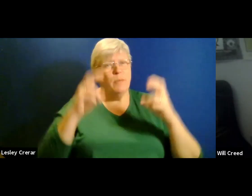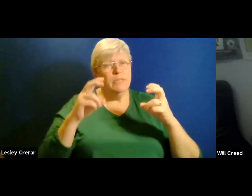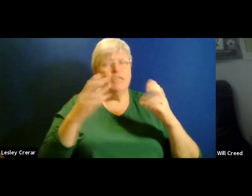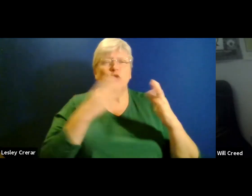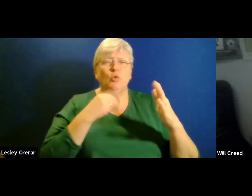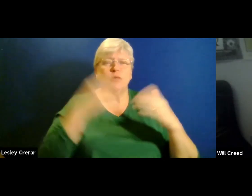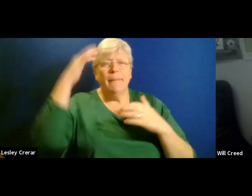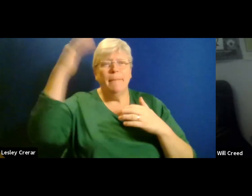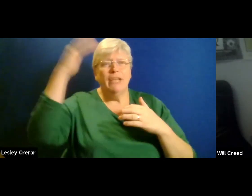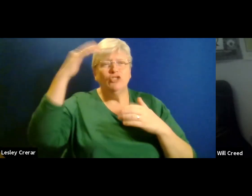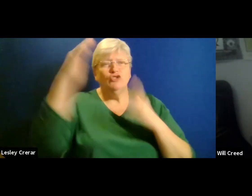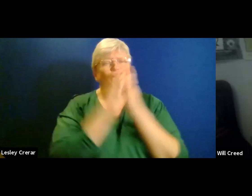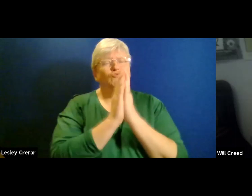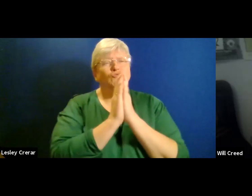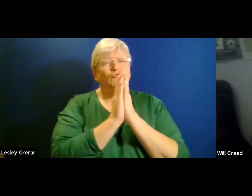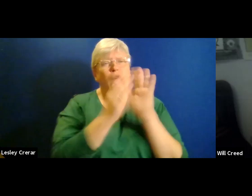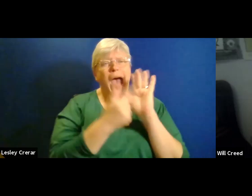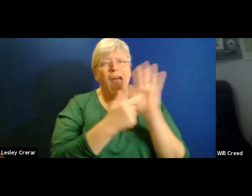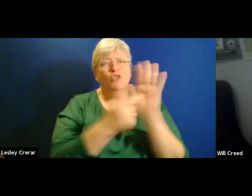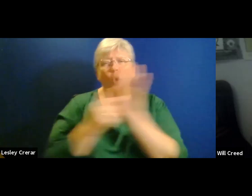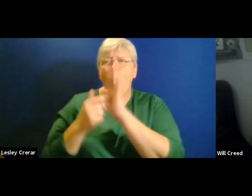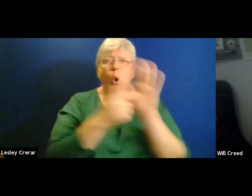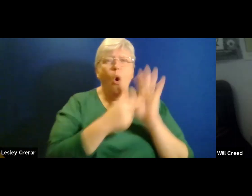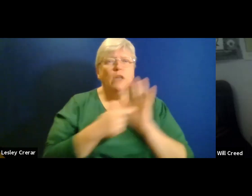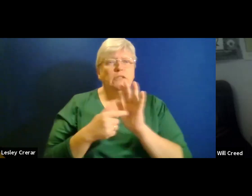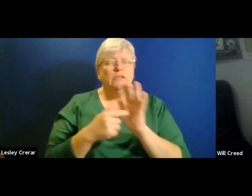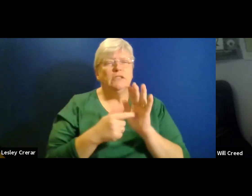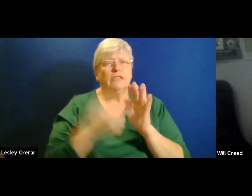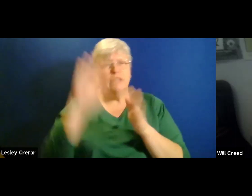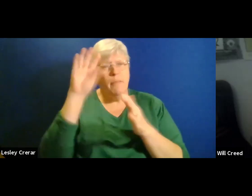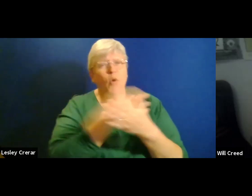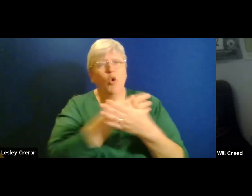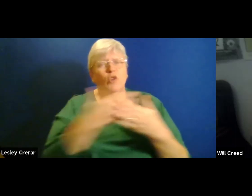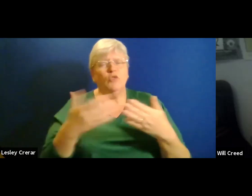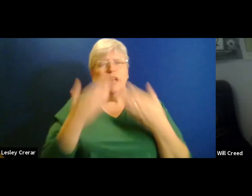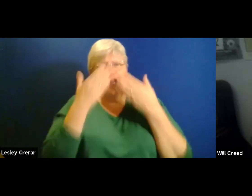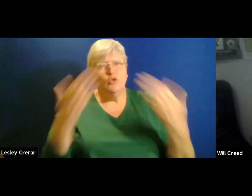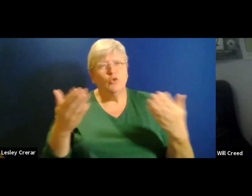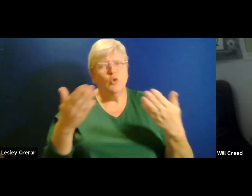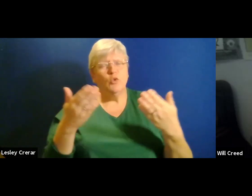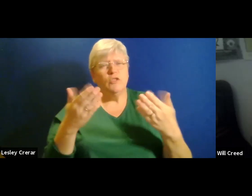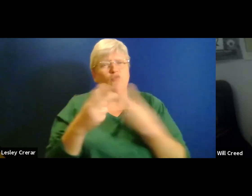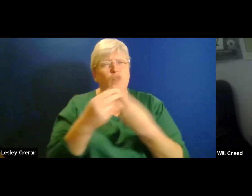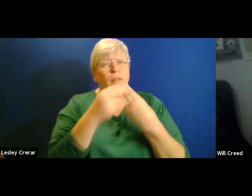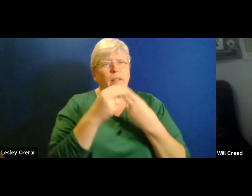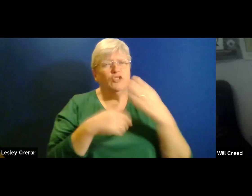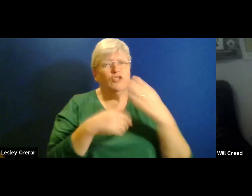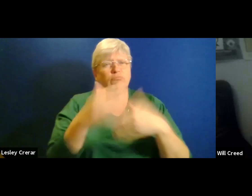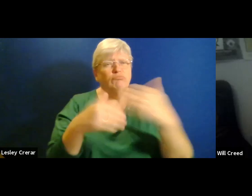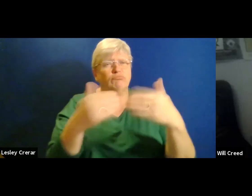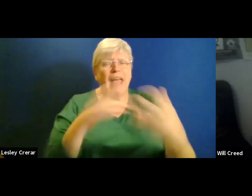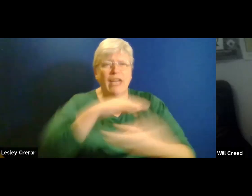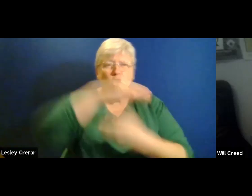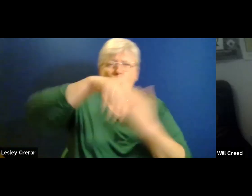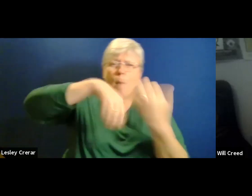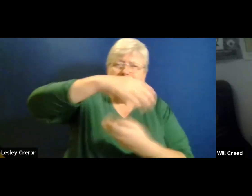and religious iconography. His poetry illustrates the passage of relationships and the complexities of sexuality in a way